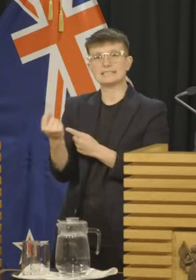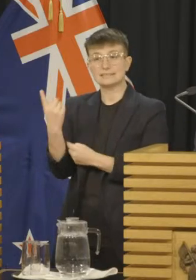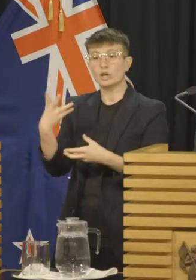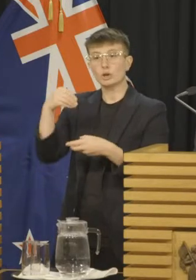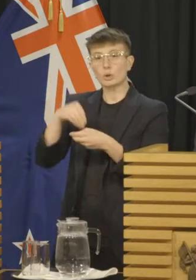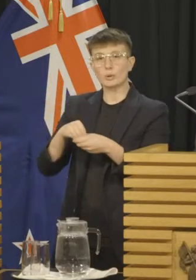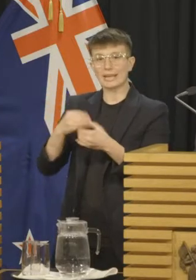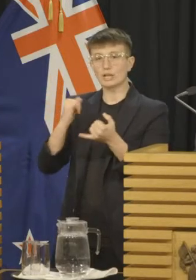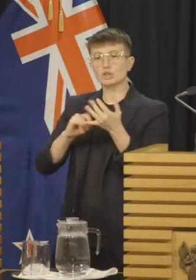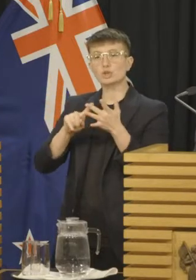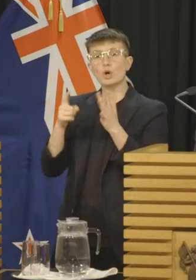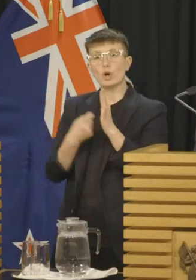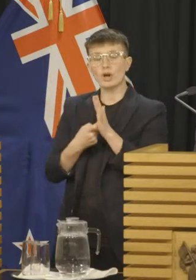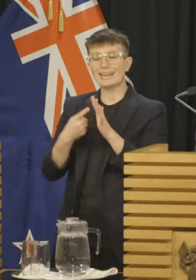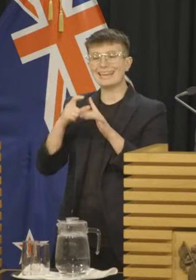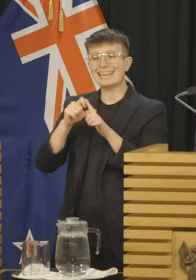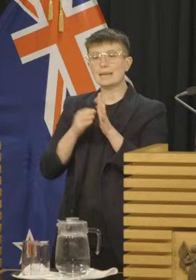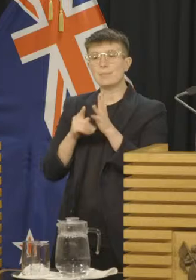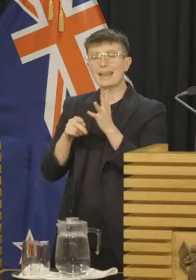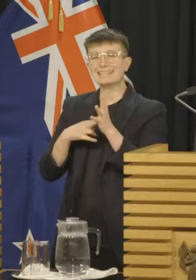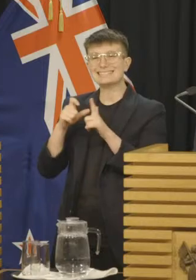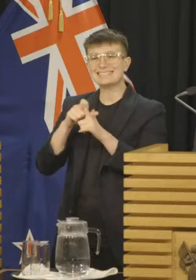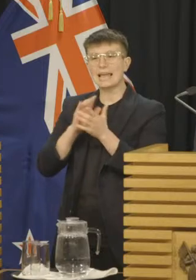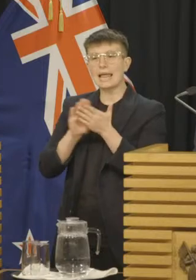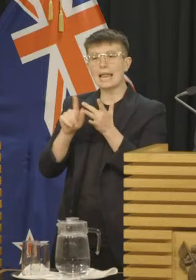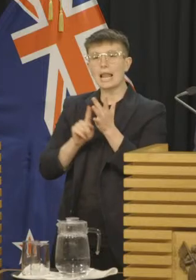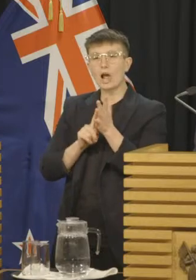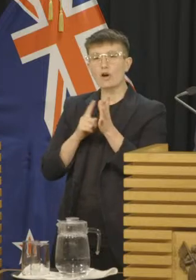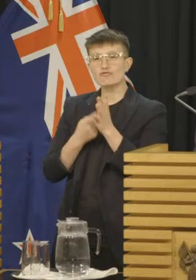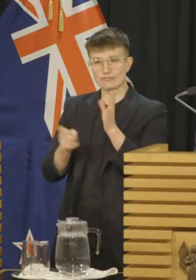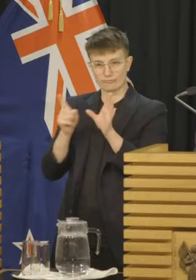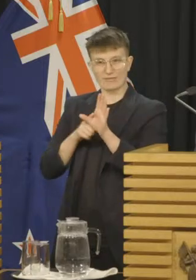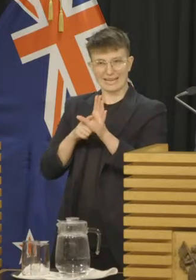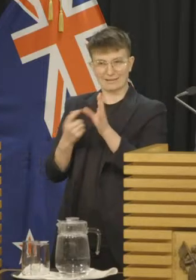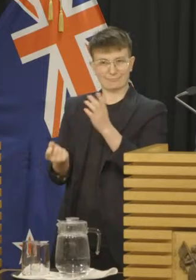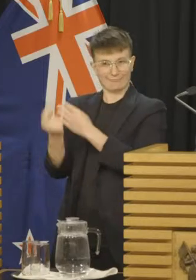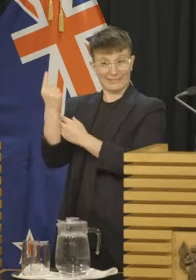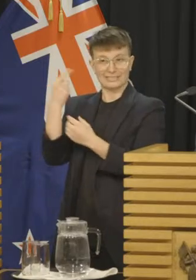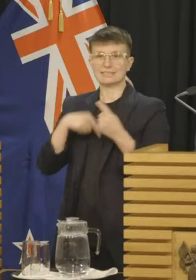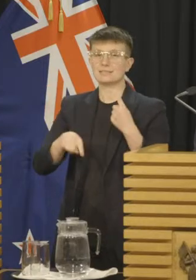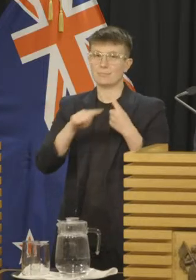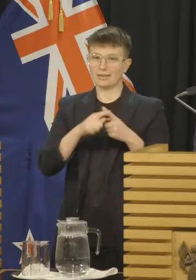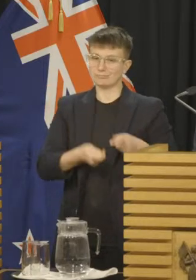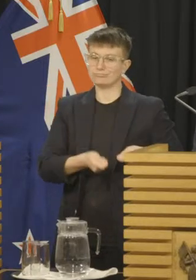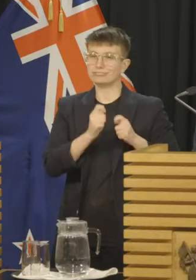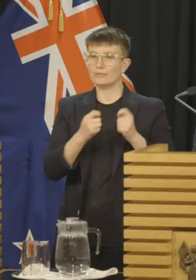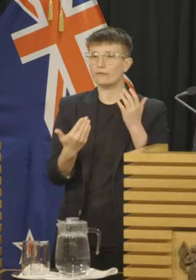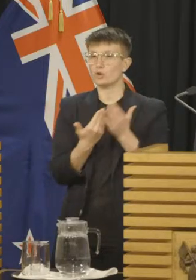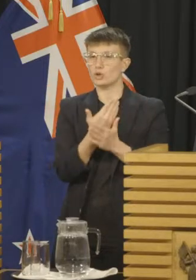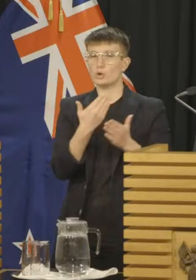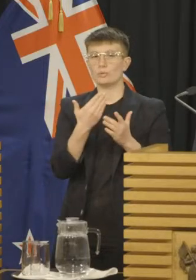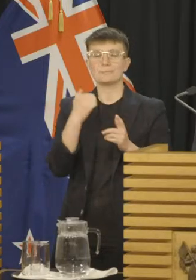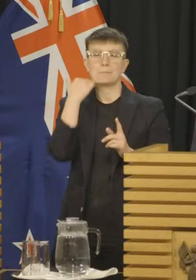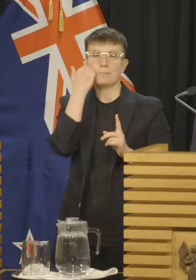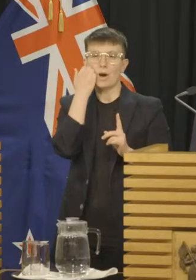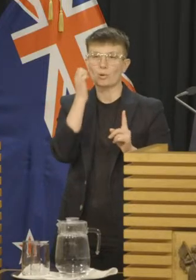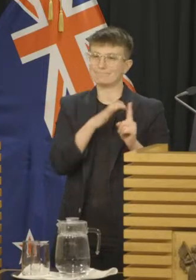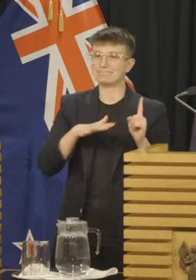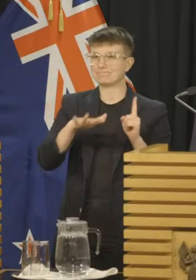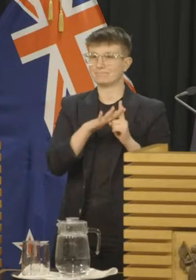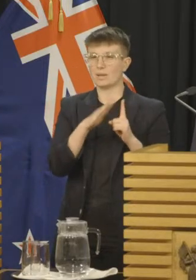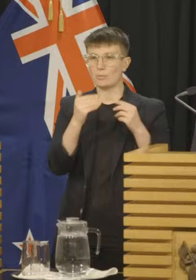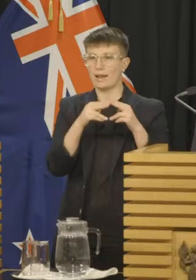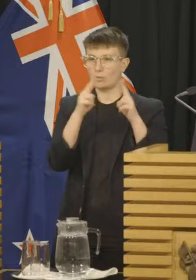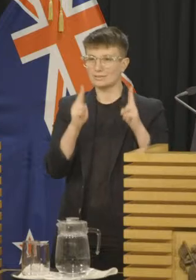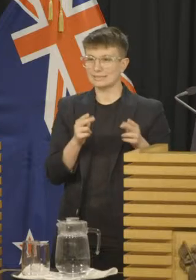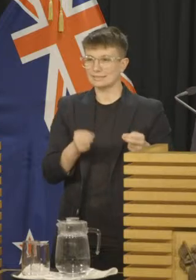the week, I also have calls with international leaders to share updates on our COVID response and position for economic recovery. And we'll also